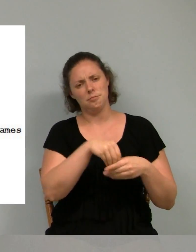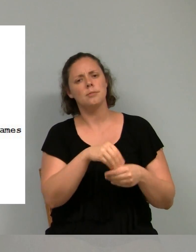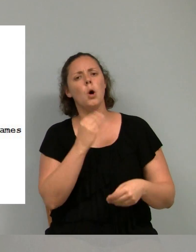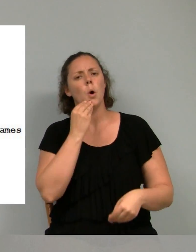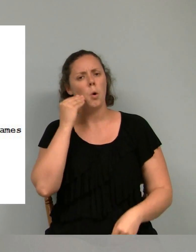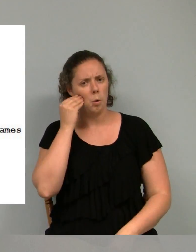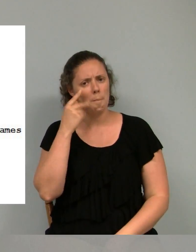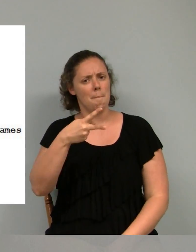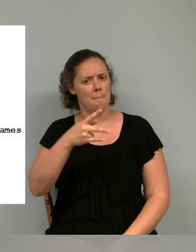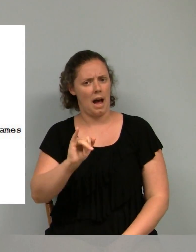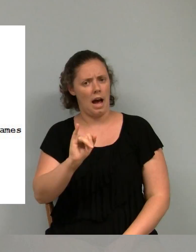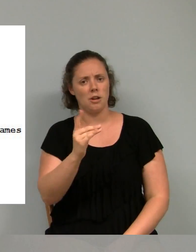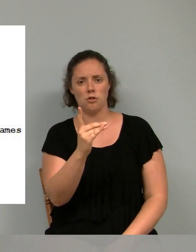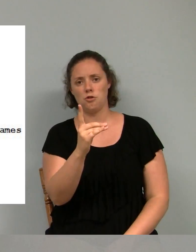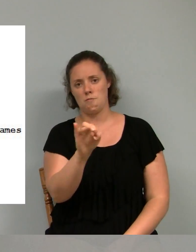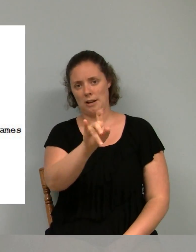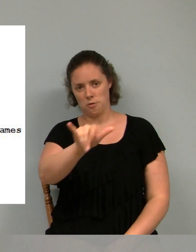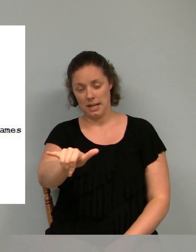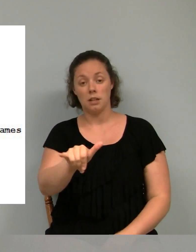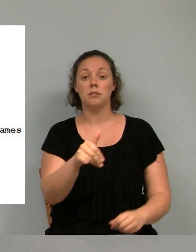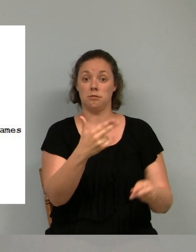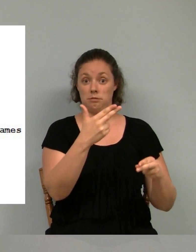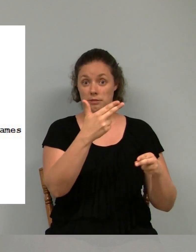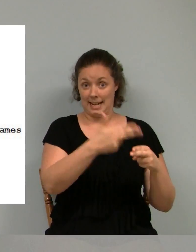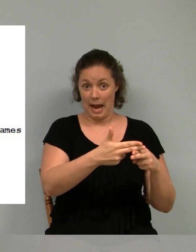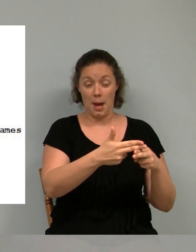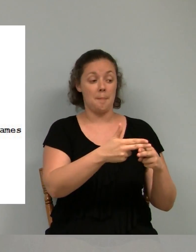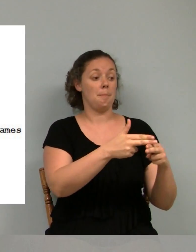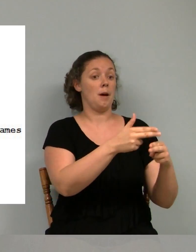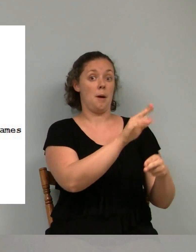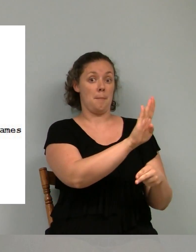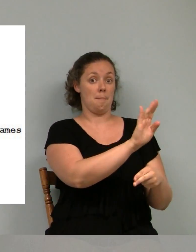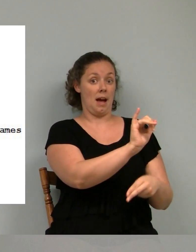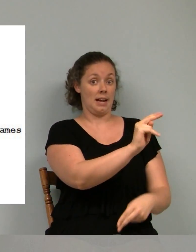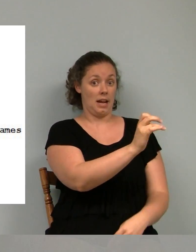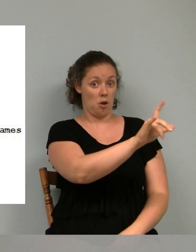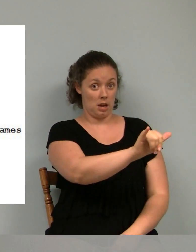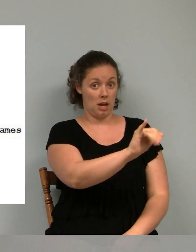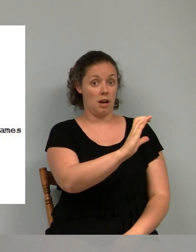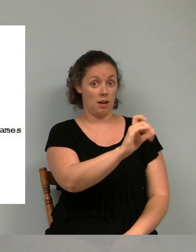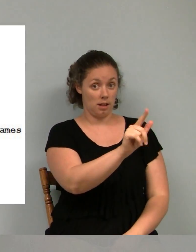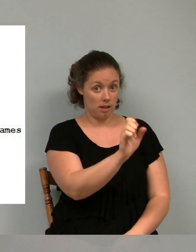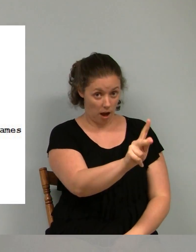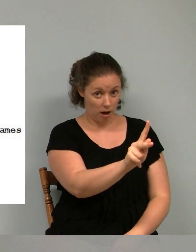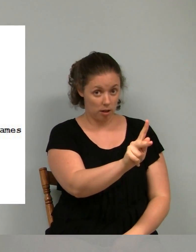Home Pi directory and assign the name Binary Clock.